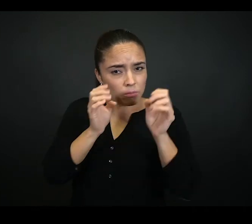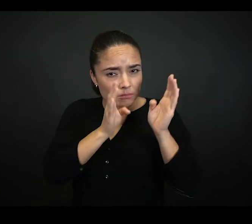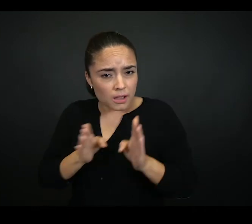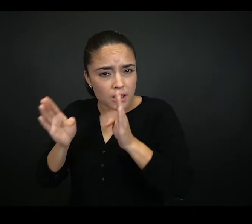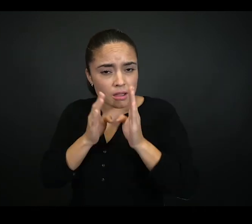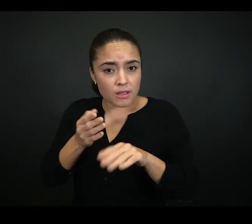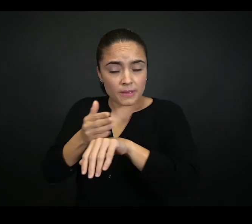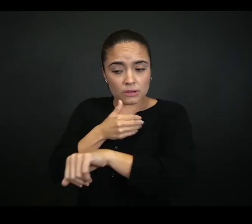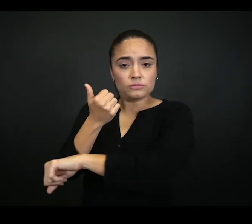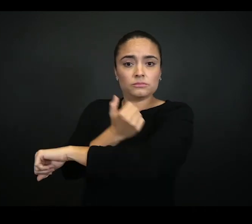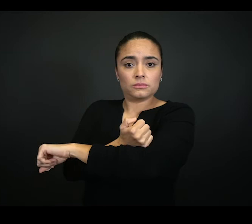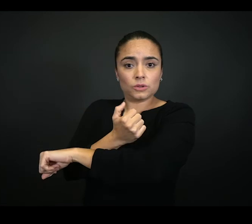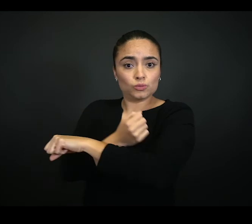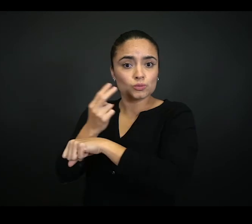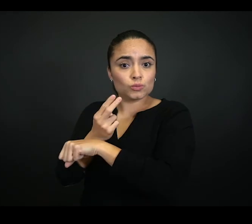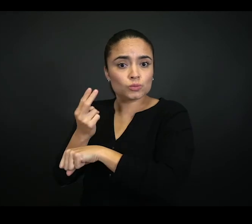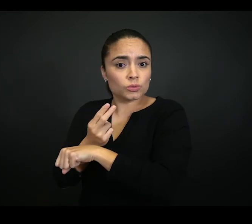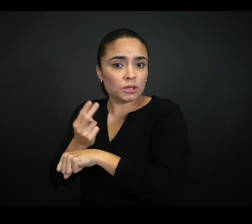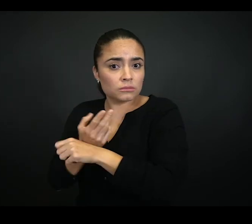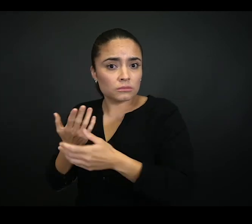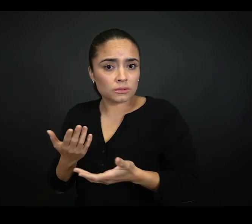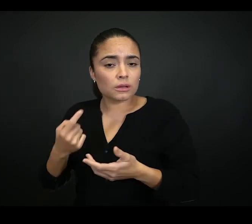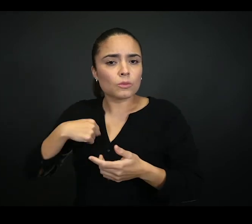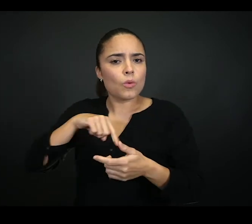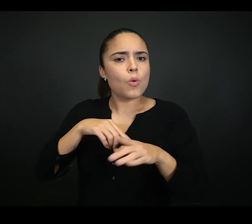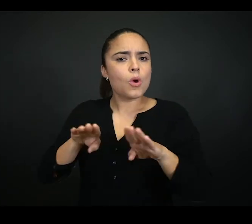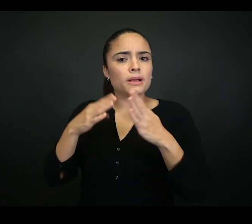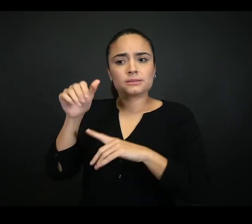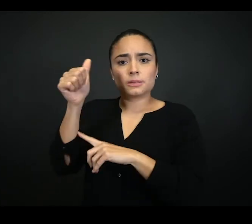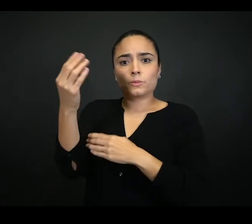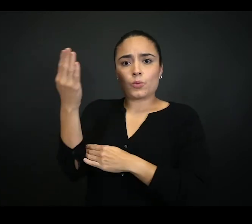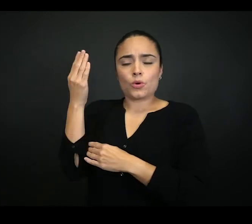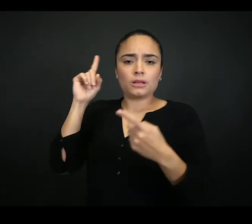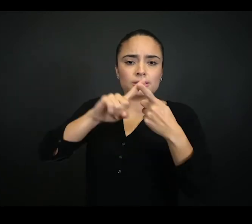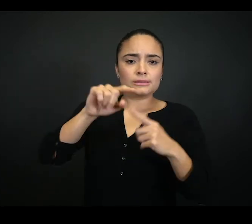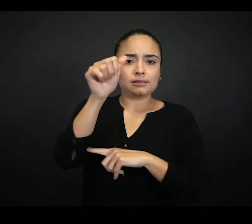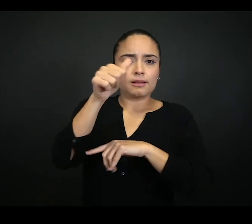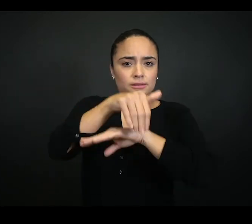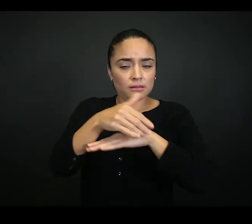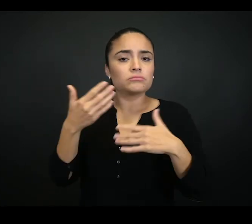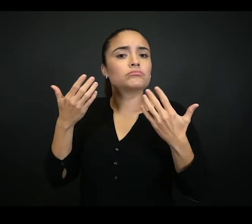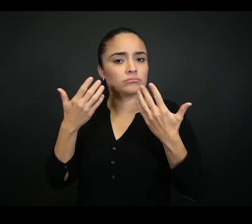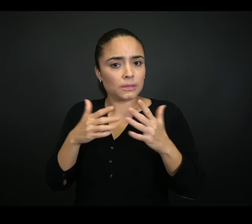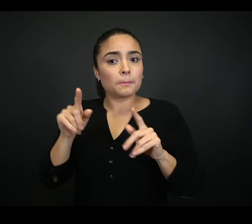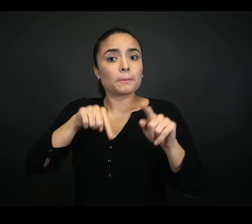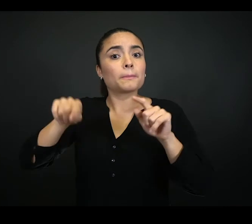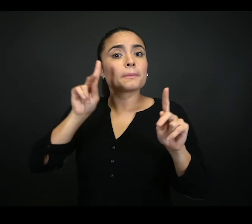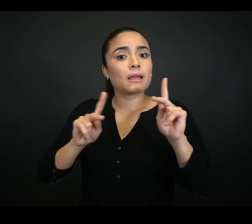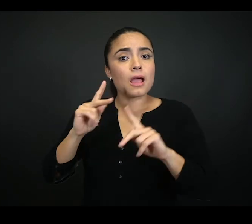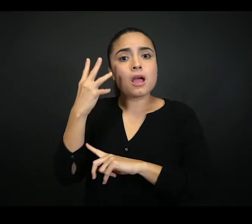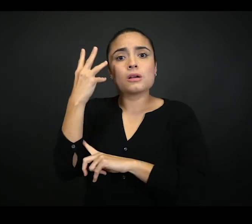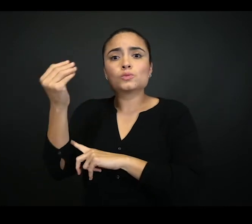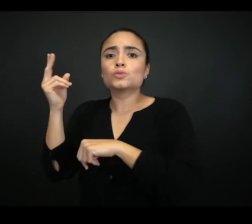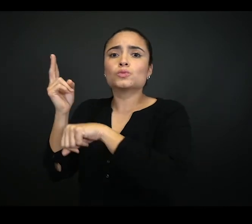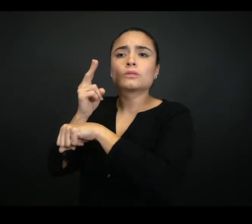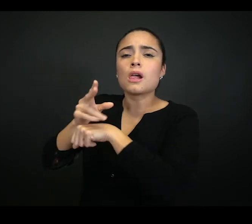to 10. So people are out and using in the community. So what is your safety plan around that?